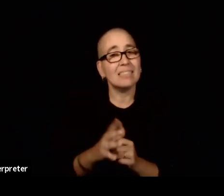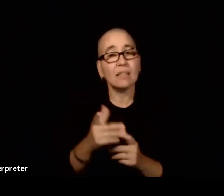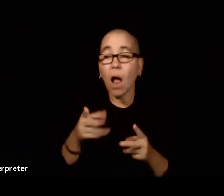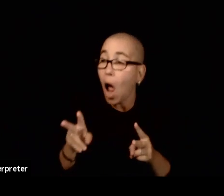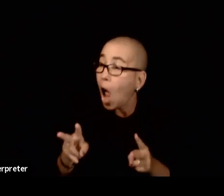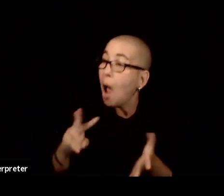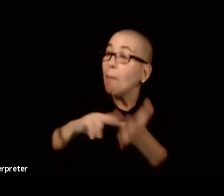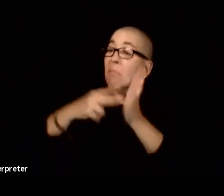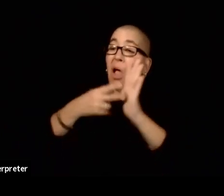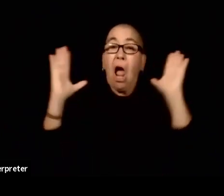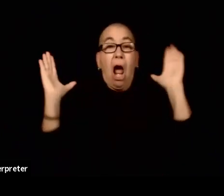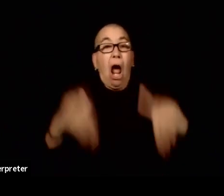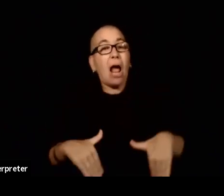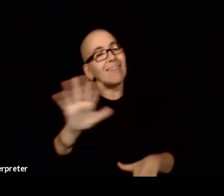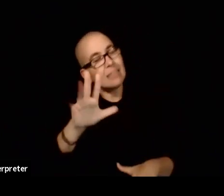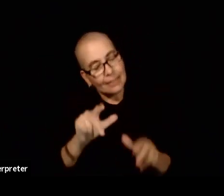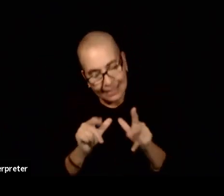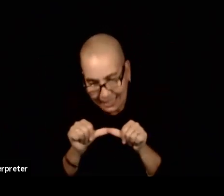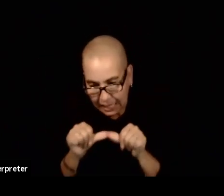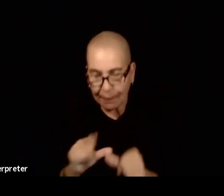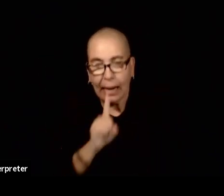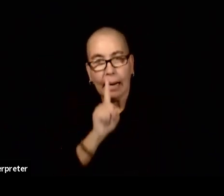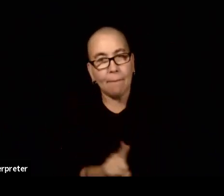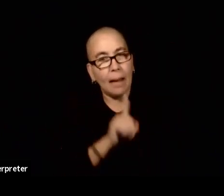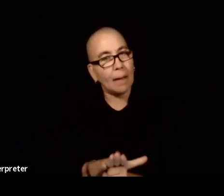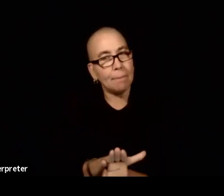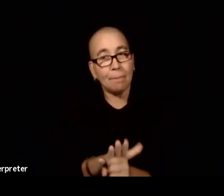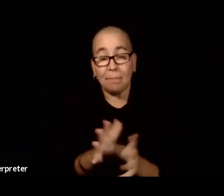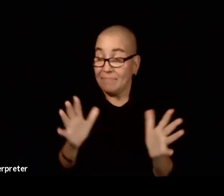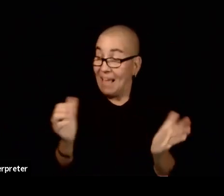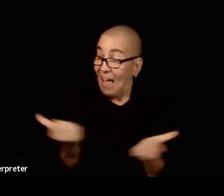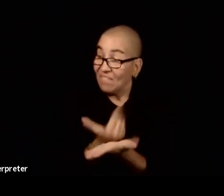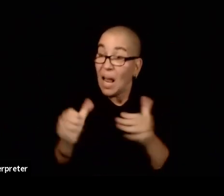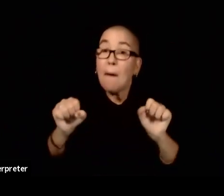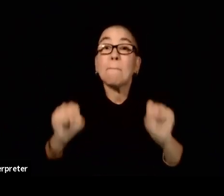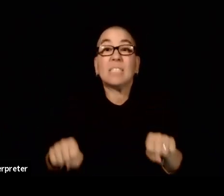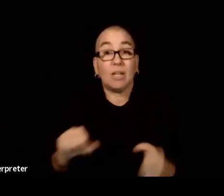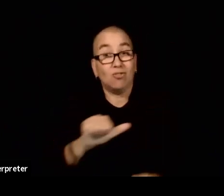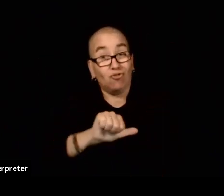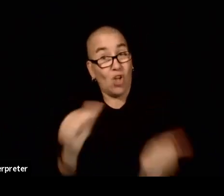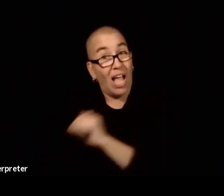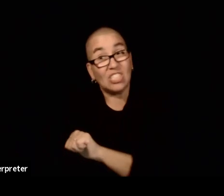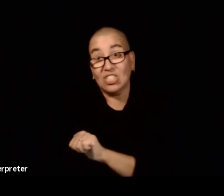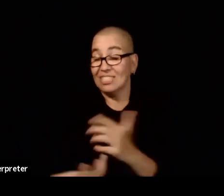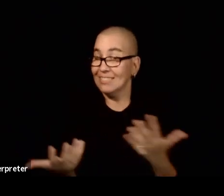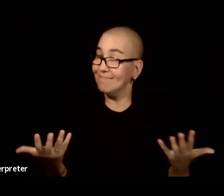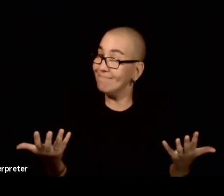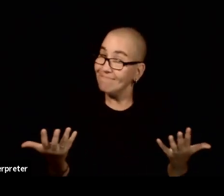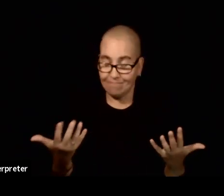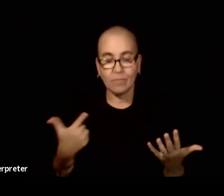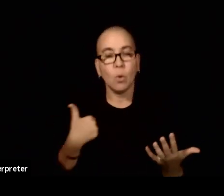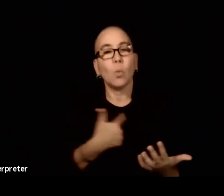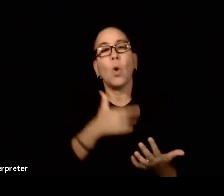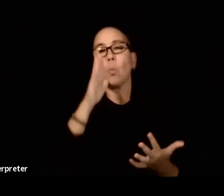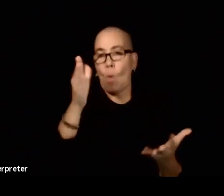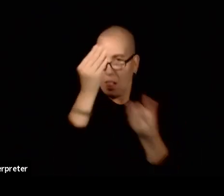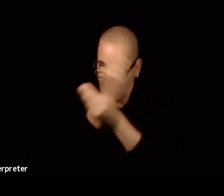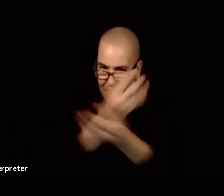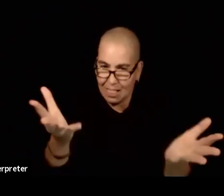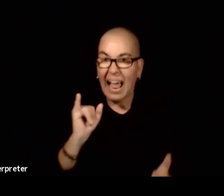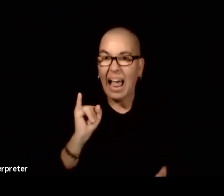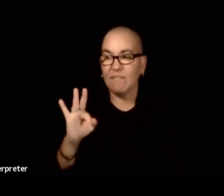to monitor this. And certainly if we start to see changes, we will evolve our recommendations based on that.